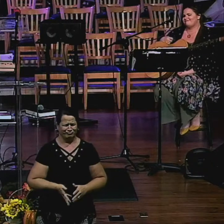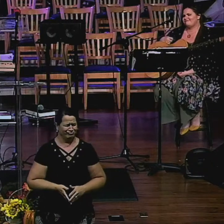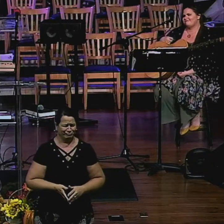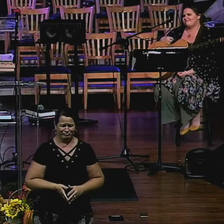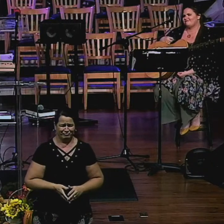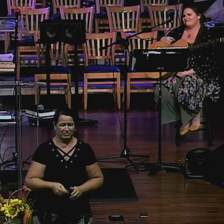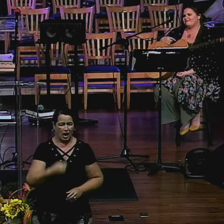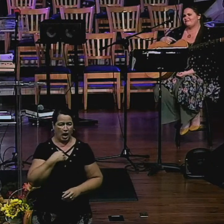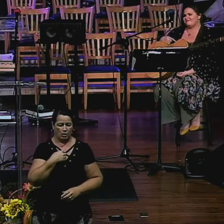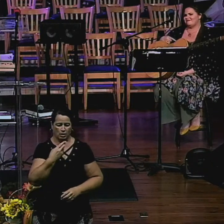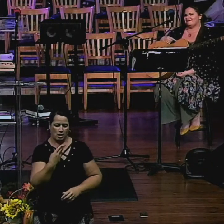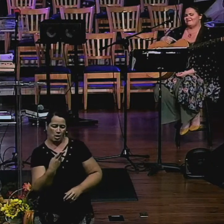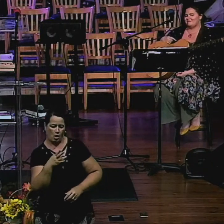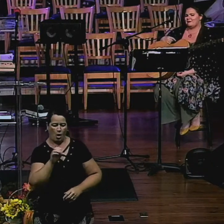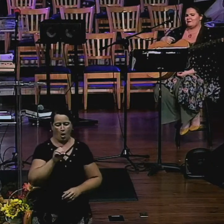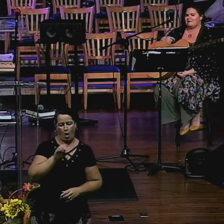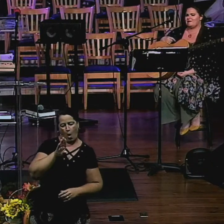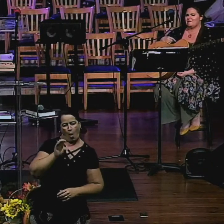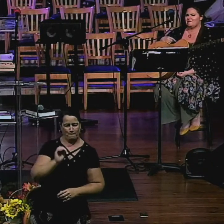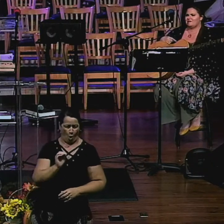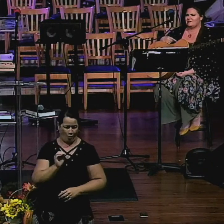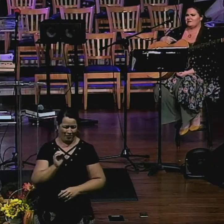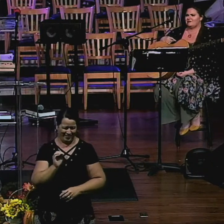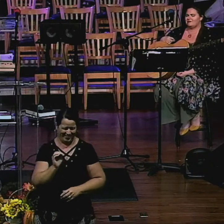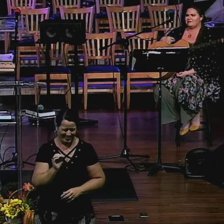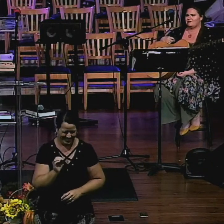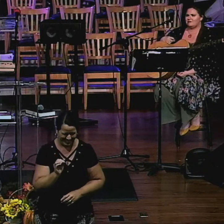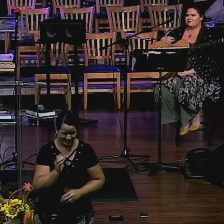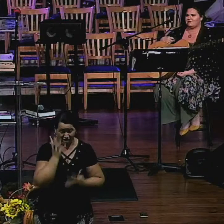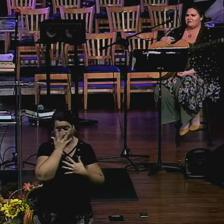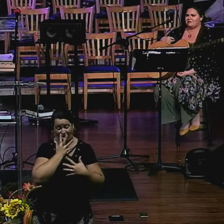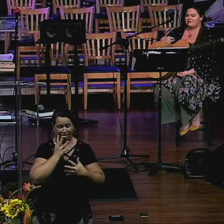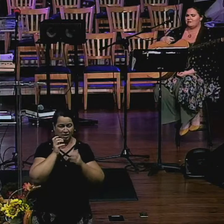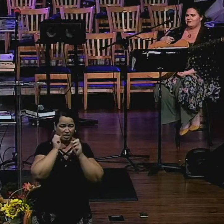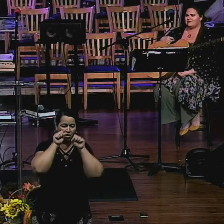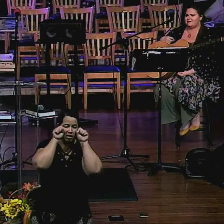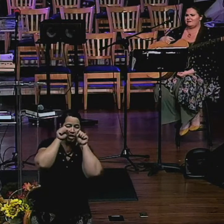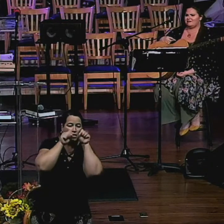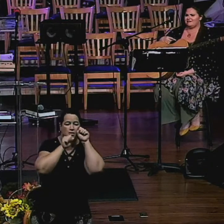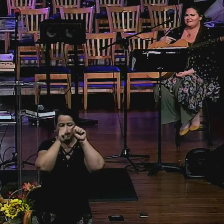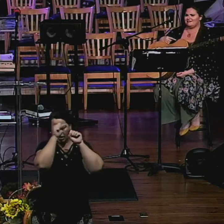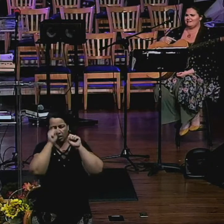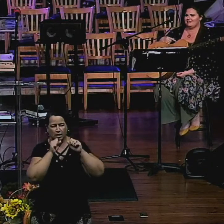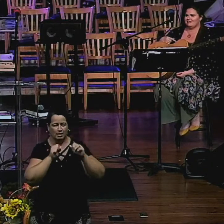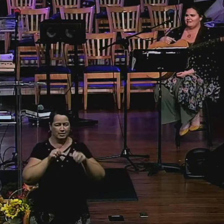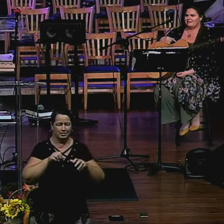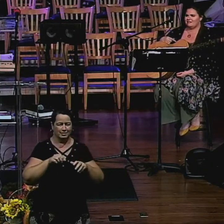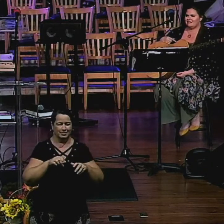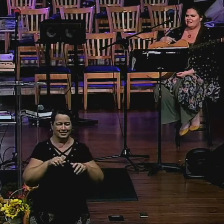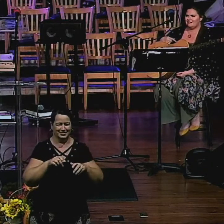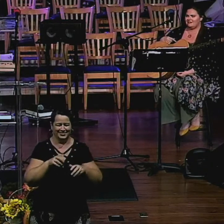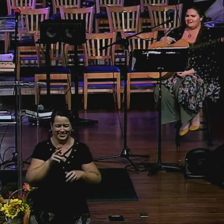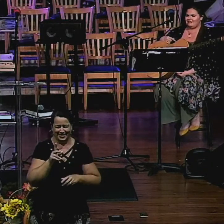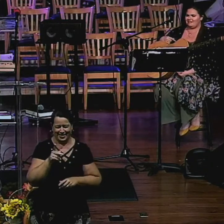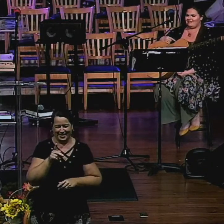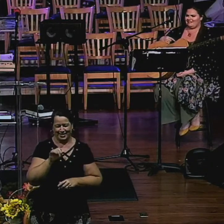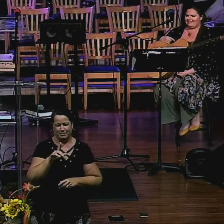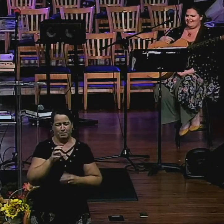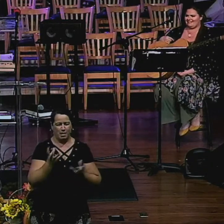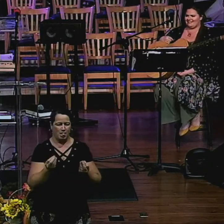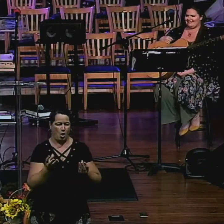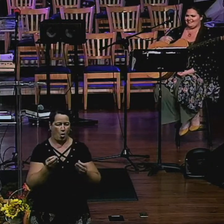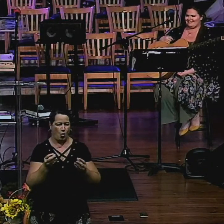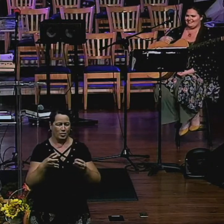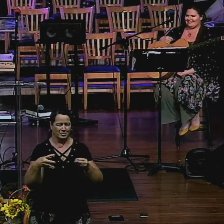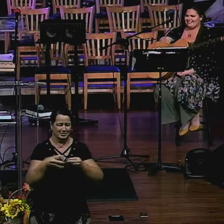always a hobo, because I looked like a hobo anyhow. I just put a little more charcoal on my face and took the pillow out, had my pillowcase, and would run